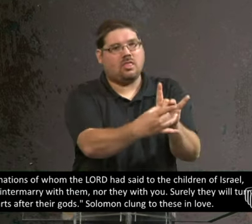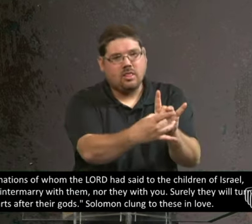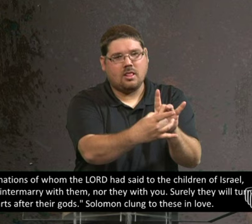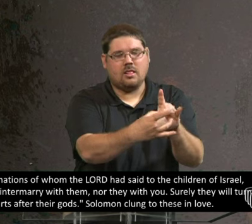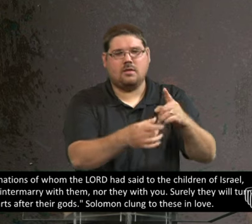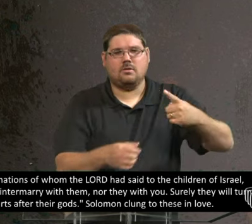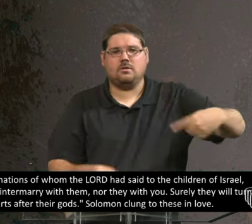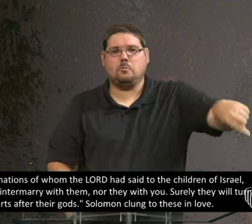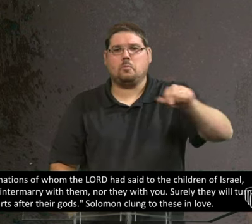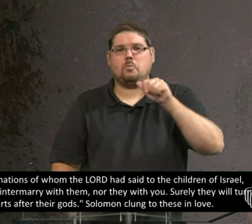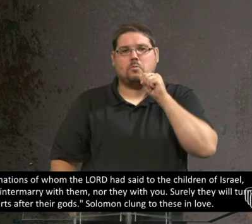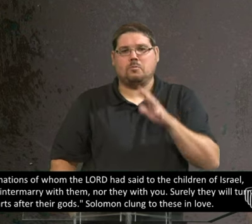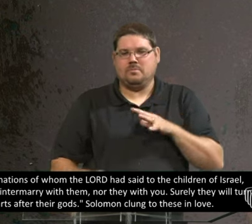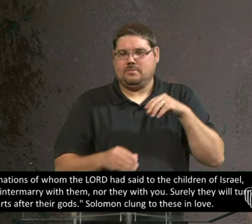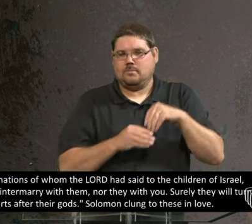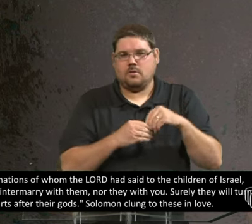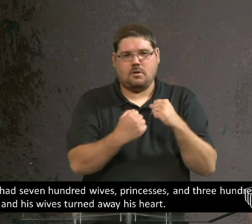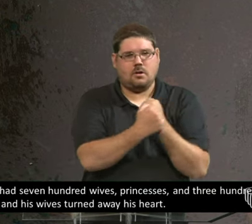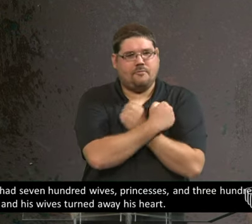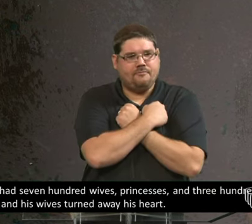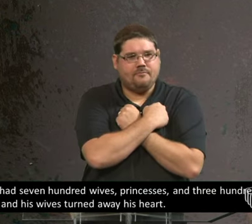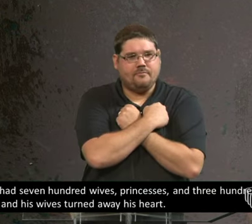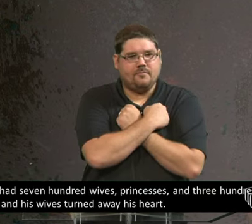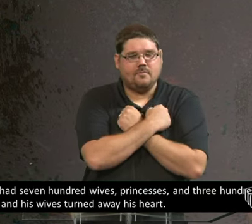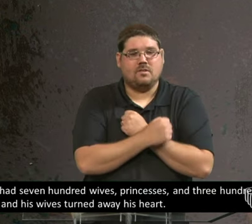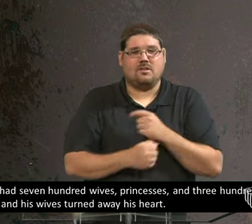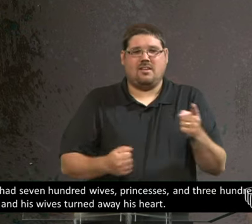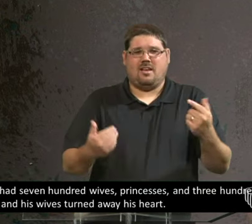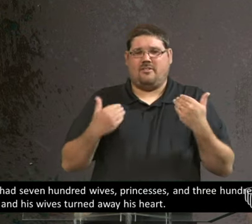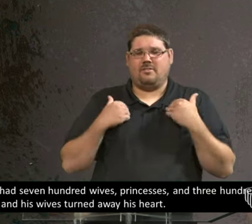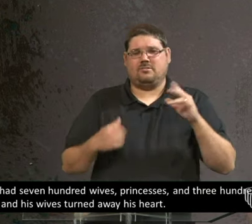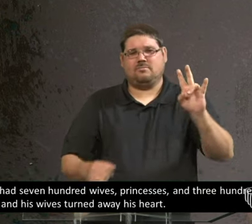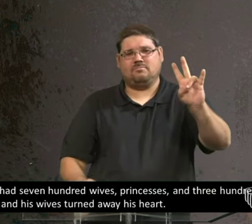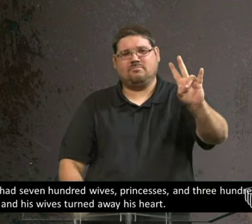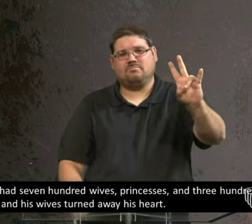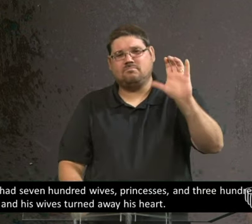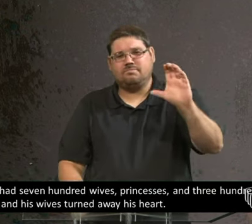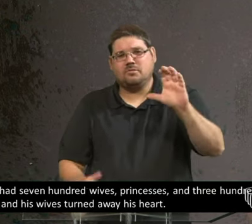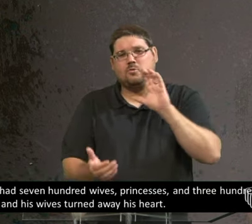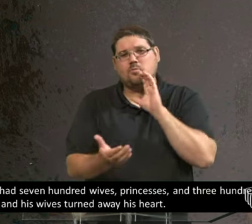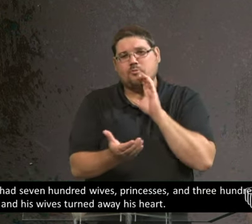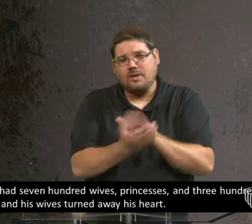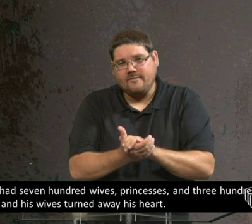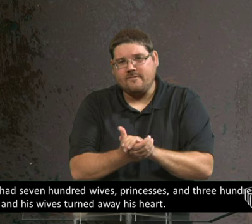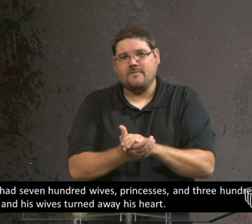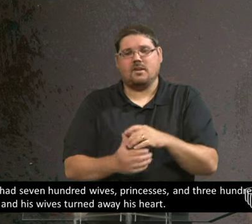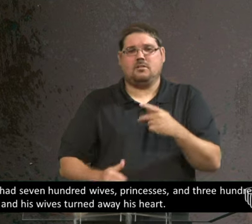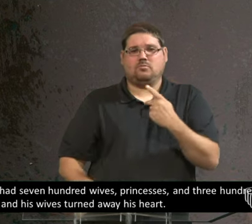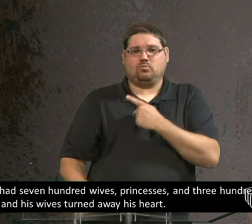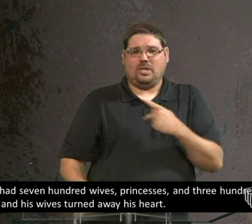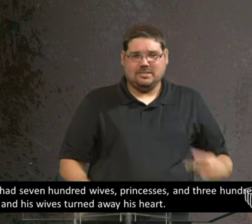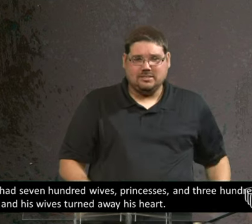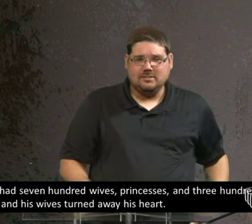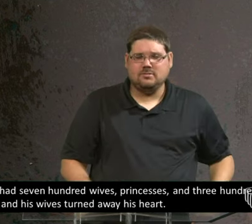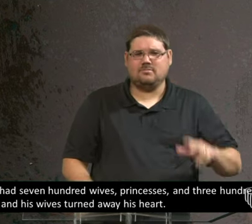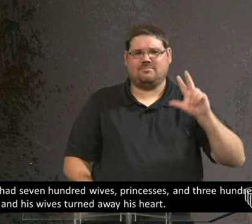But Solomon clung to these in love. And he had 700 wives,